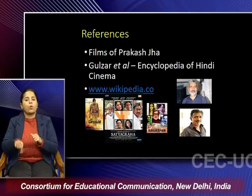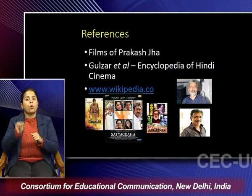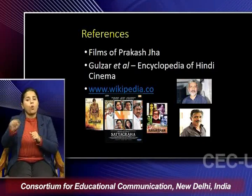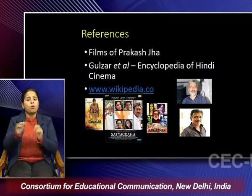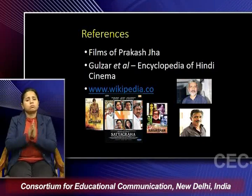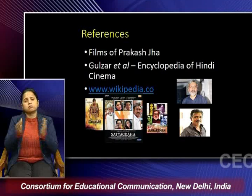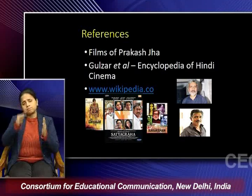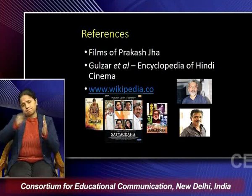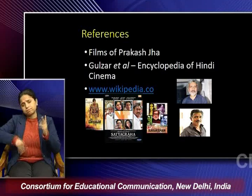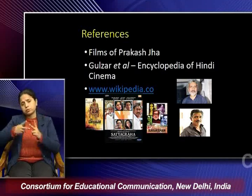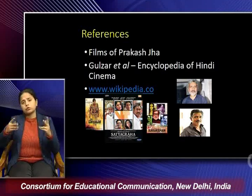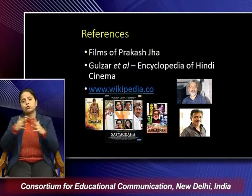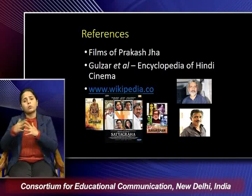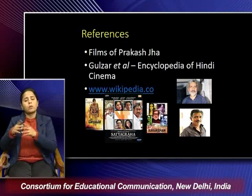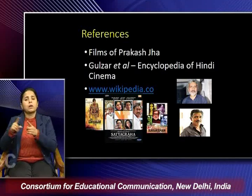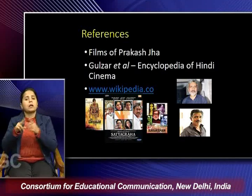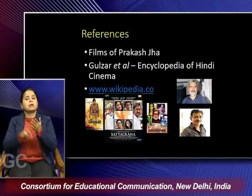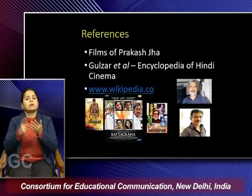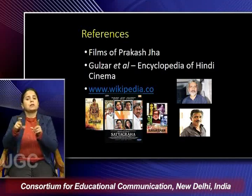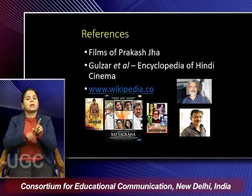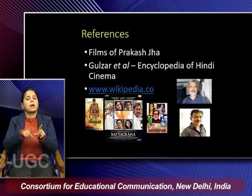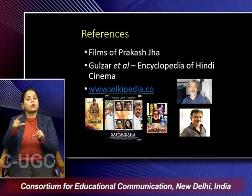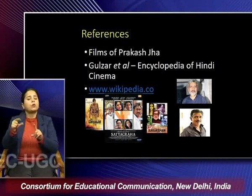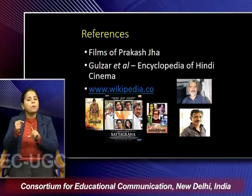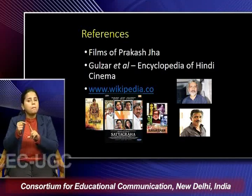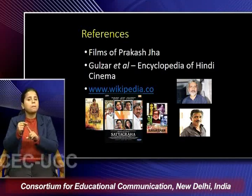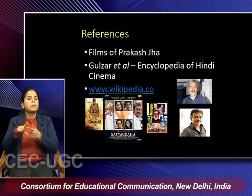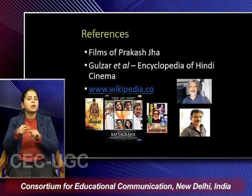of Hindi Cinema, and then